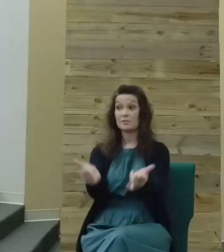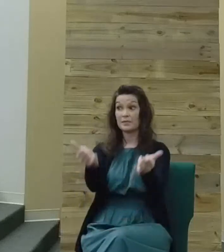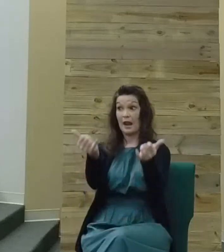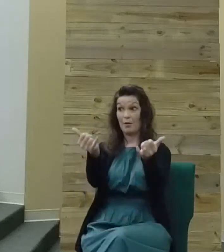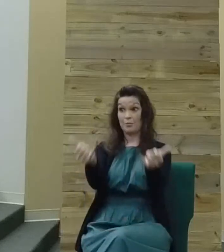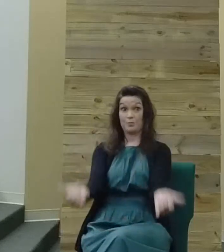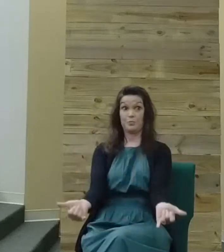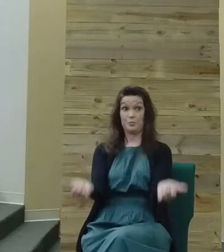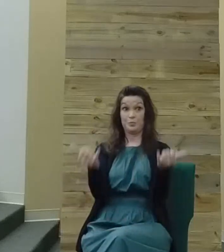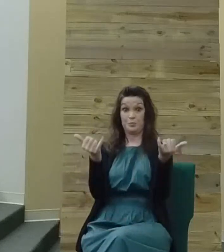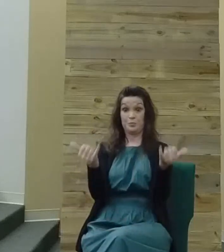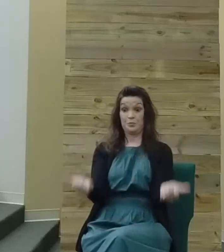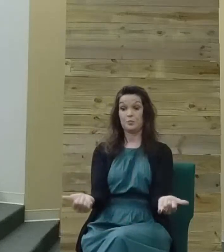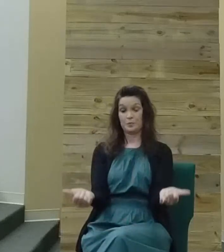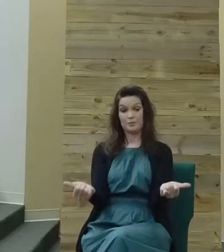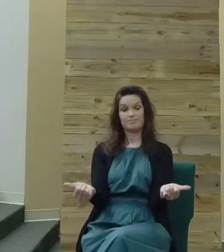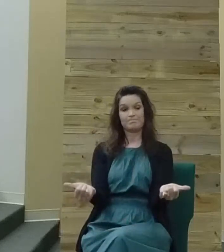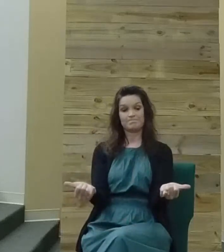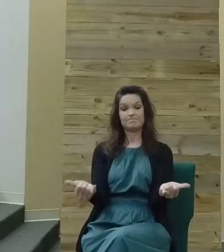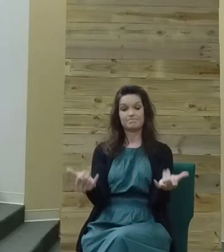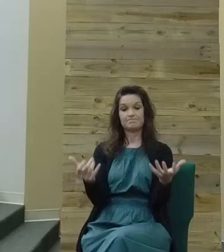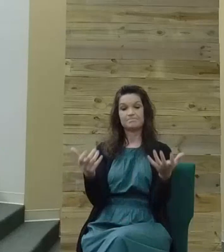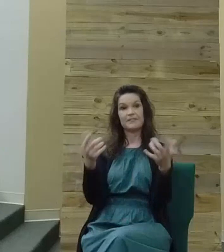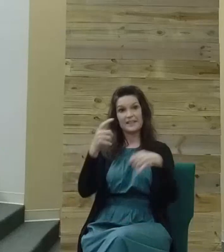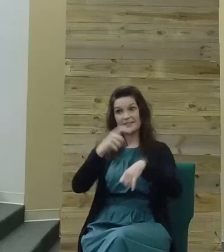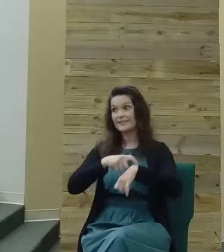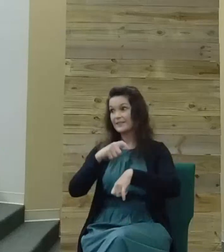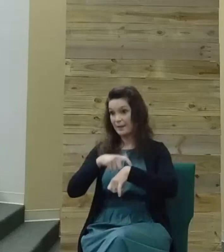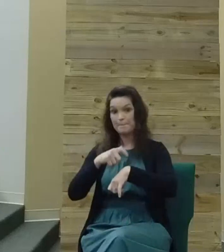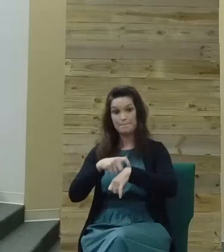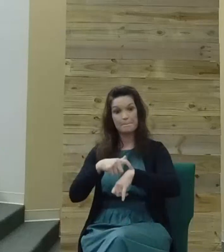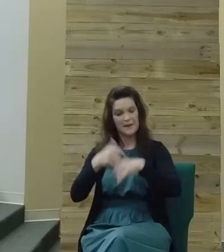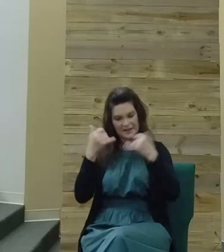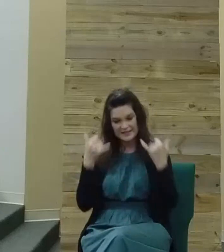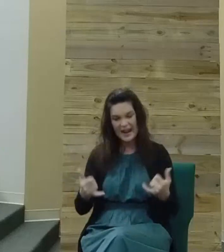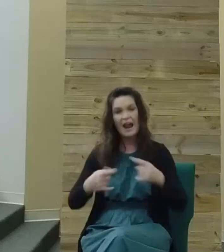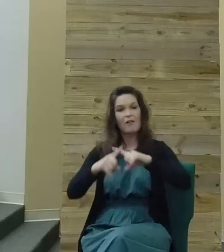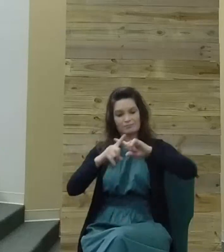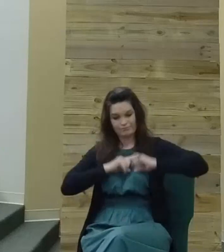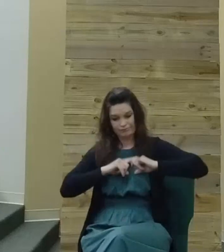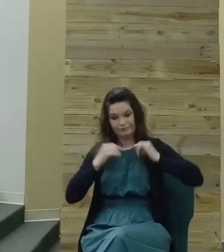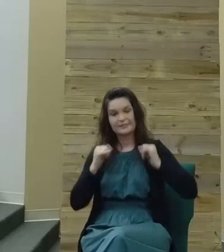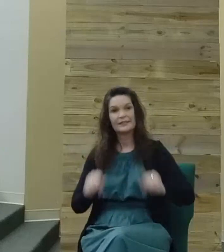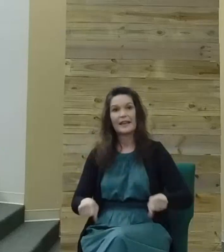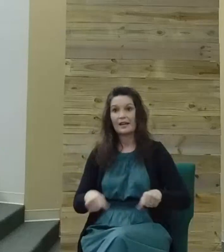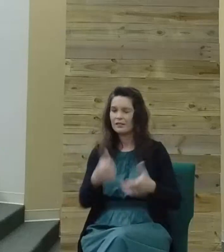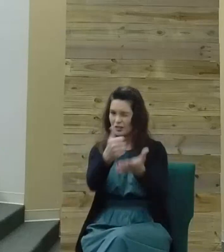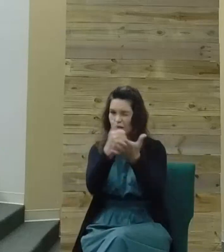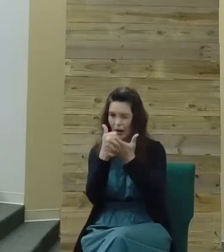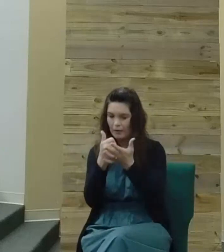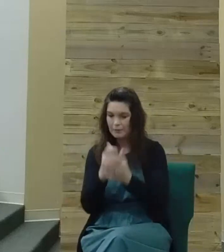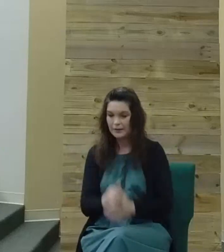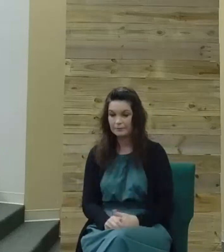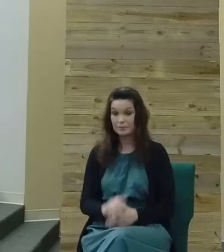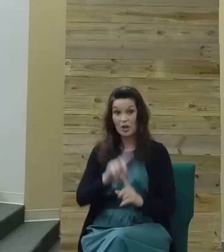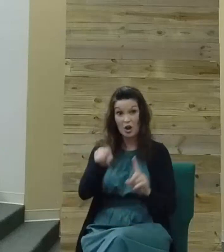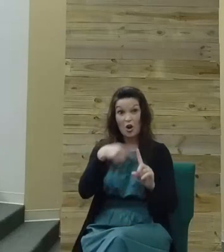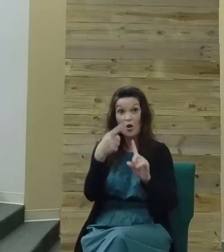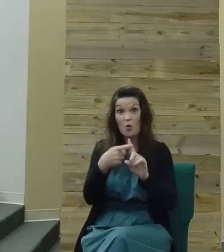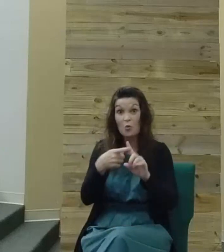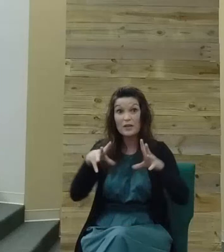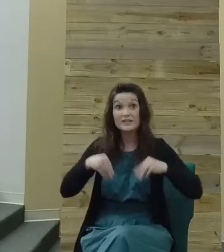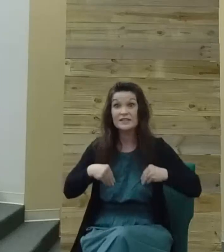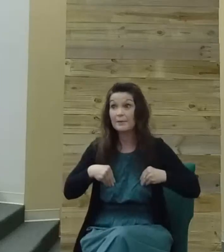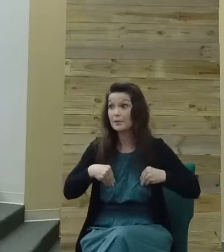It says, now is the acceptable time. Now is the day of salvation. Y'all help me with this. When is